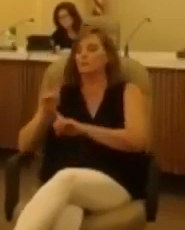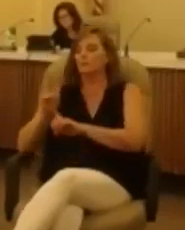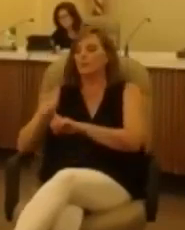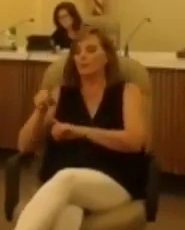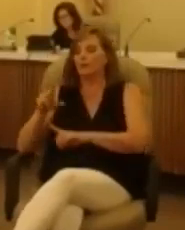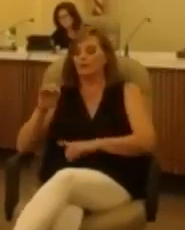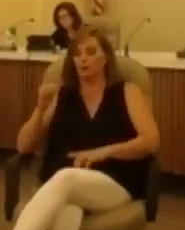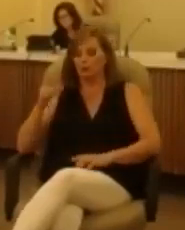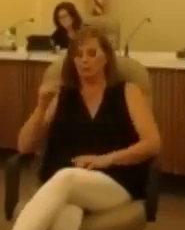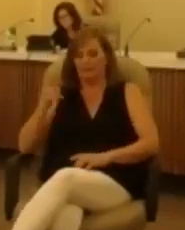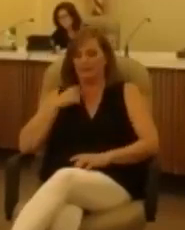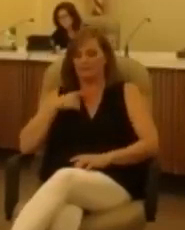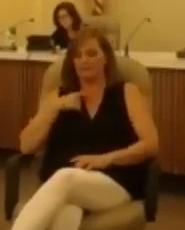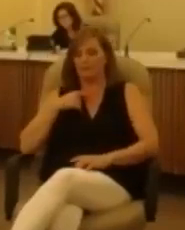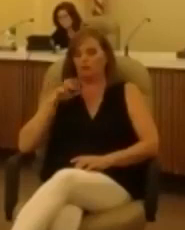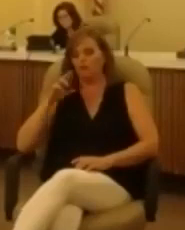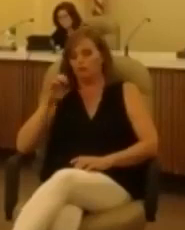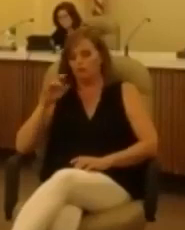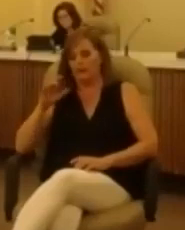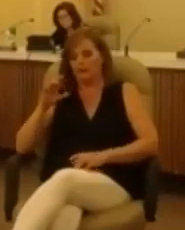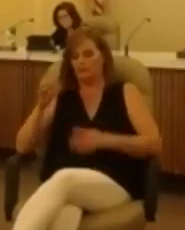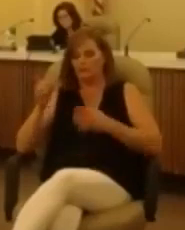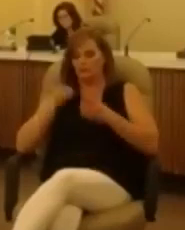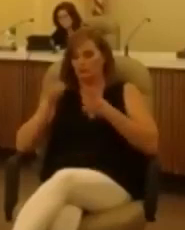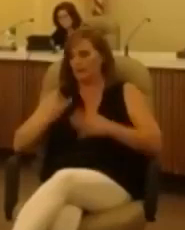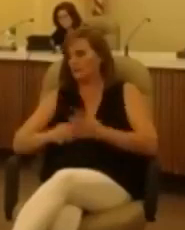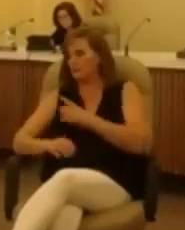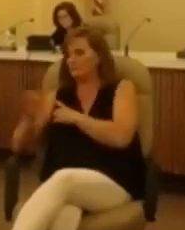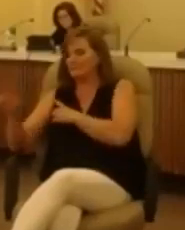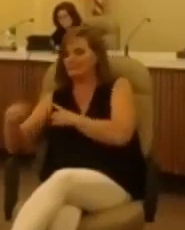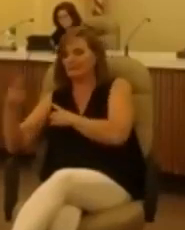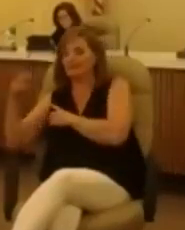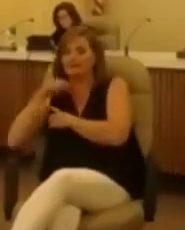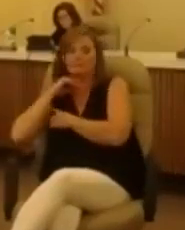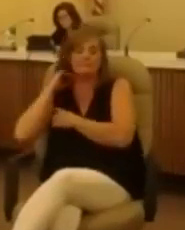a recreation director. Second.